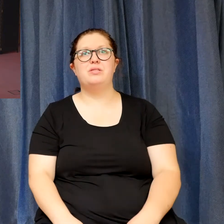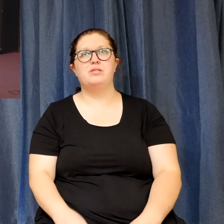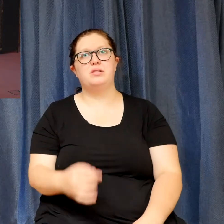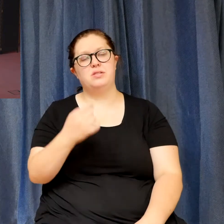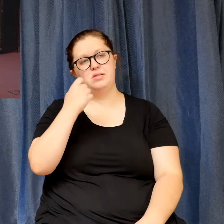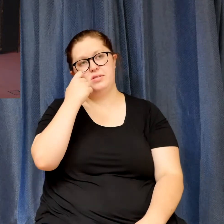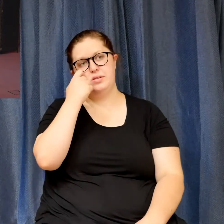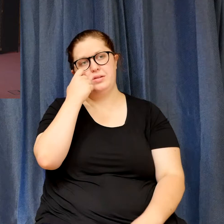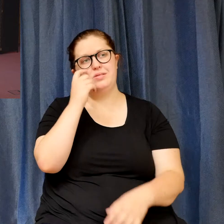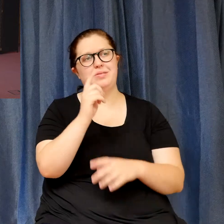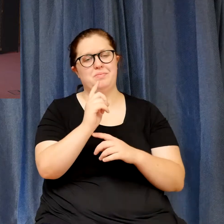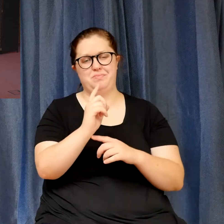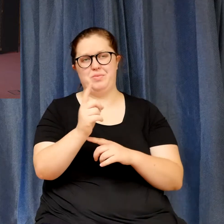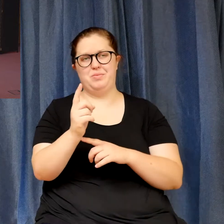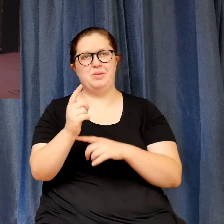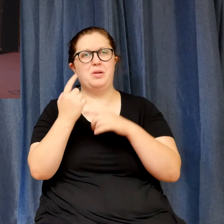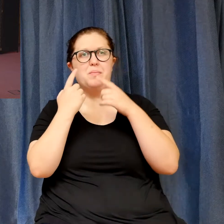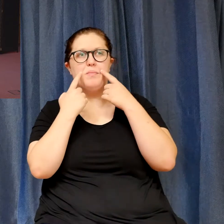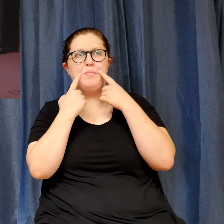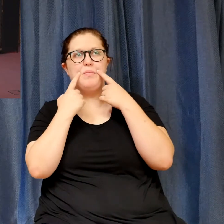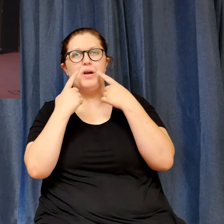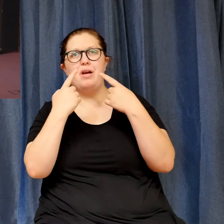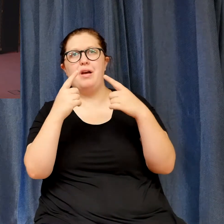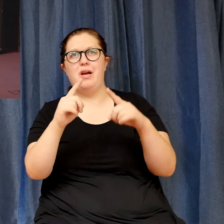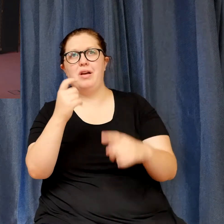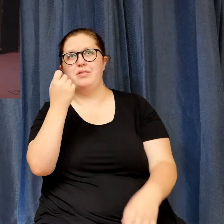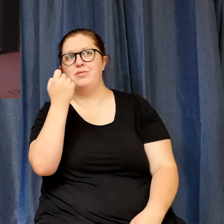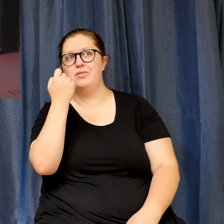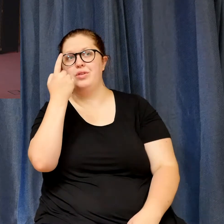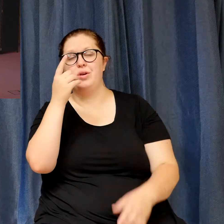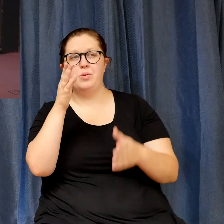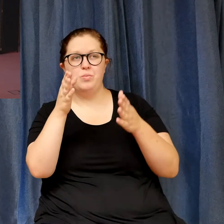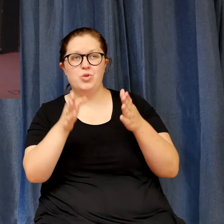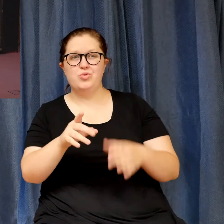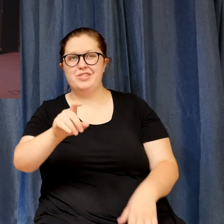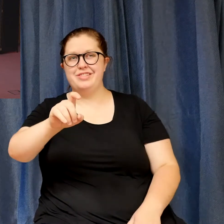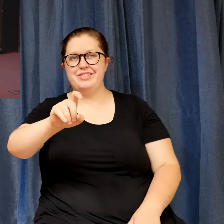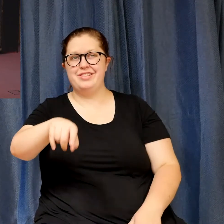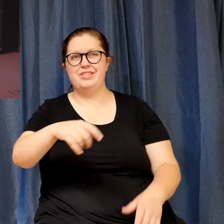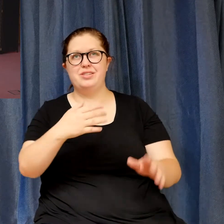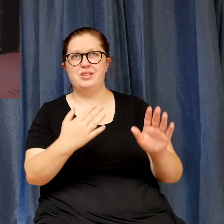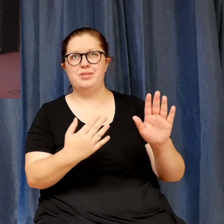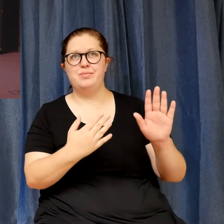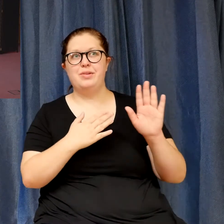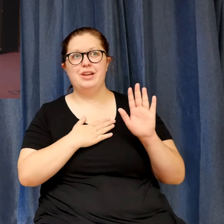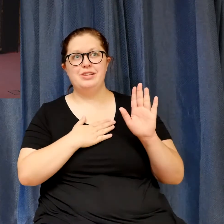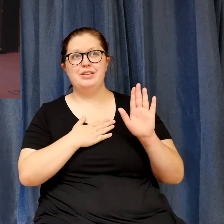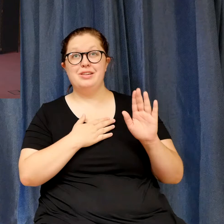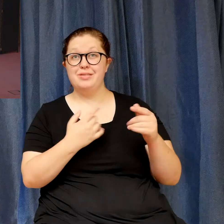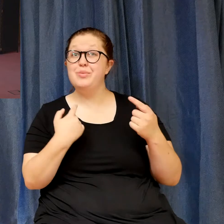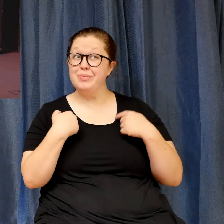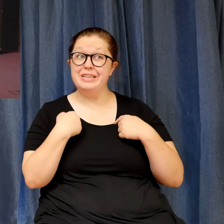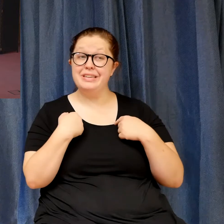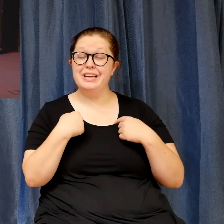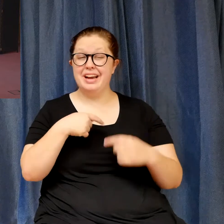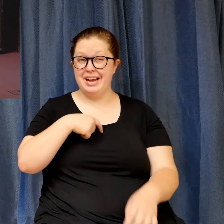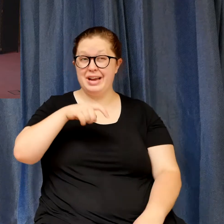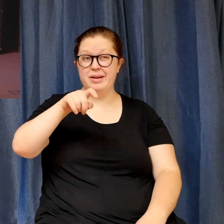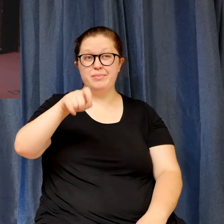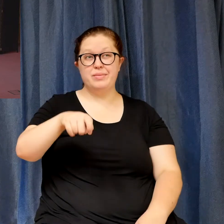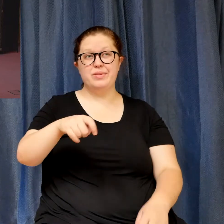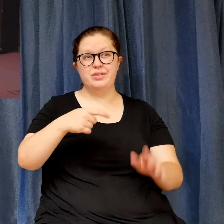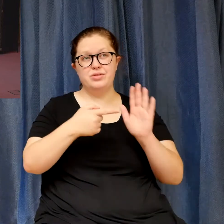moments that I finally realized the person who needed to show the most compassion was me.